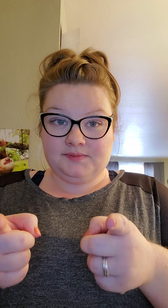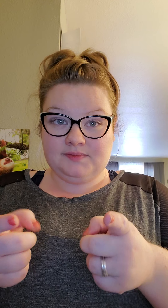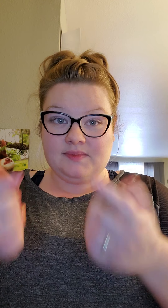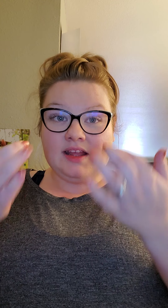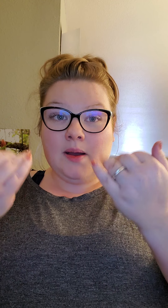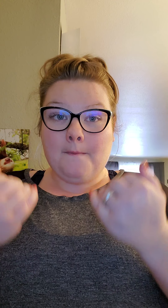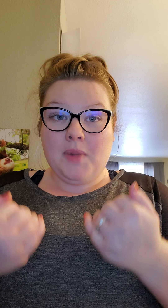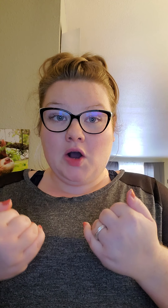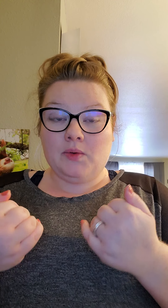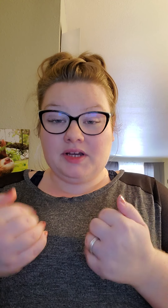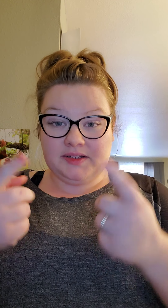Poke.